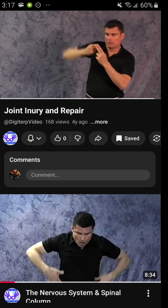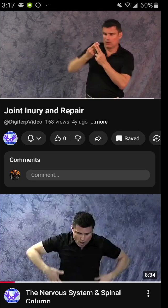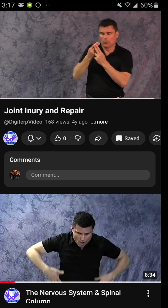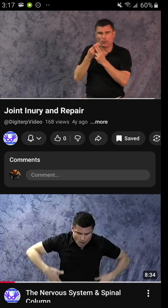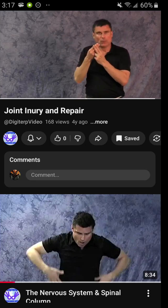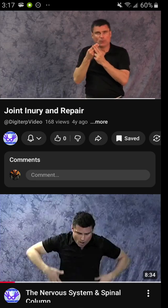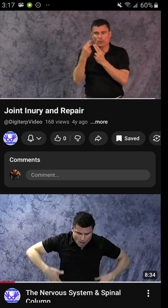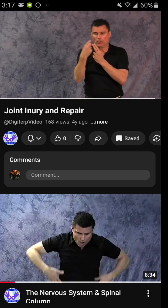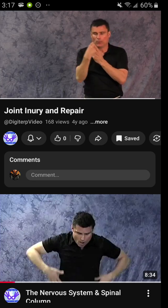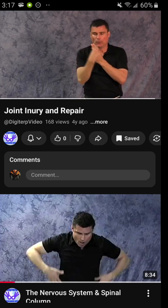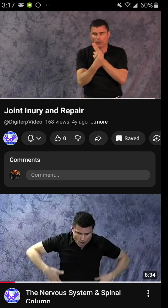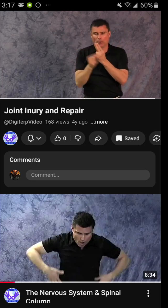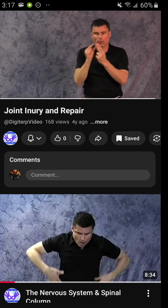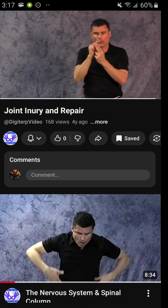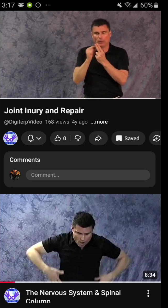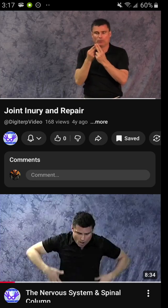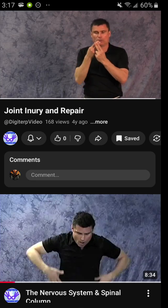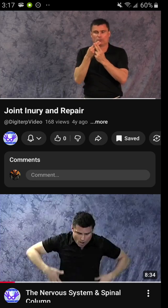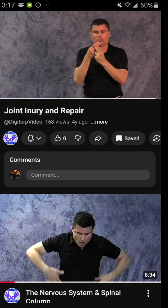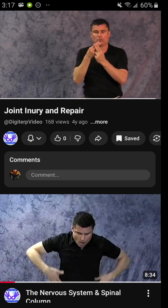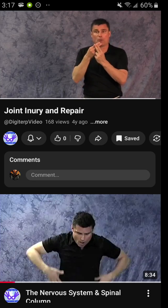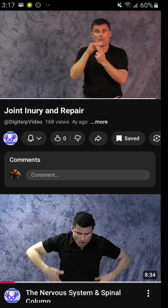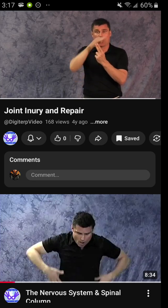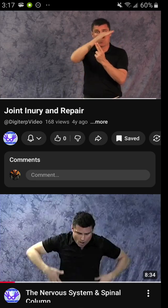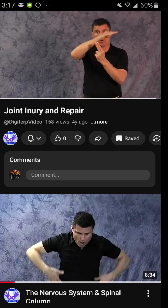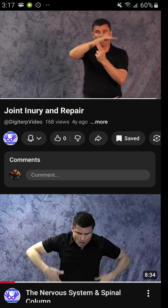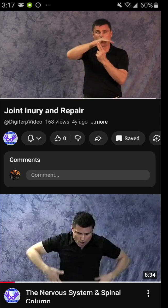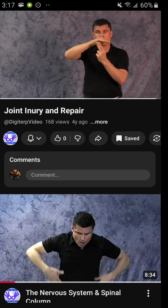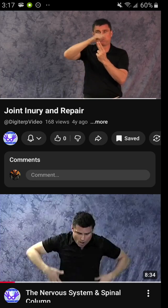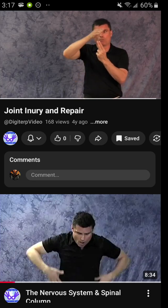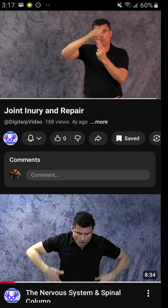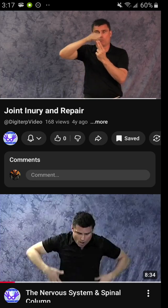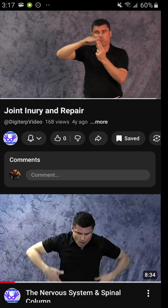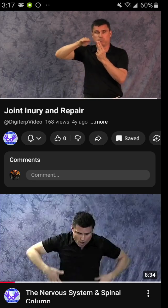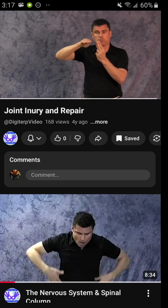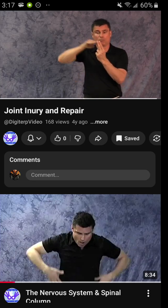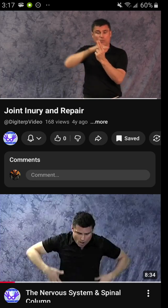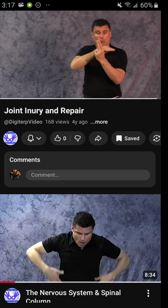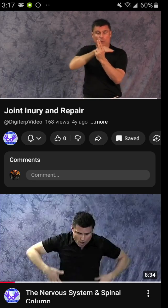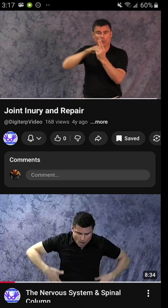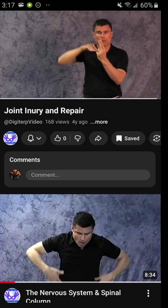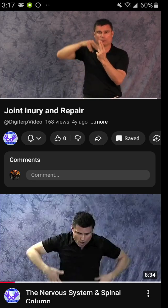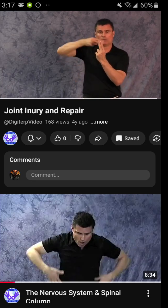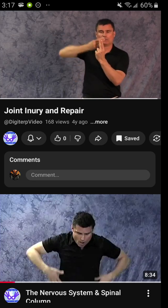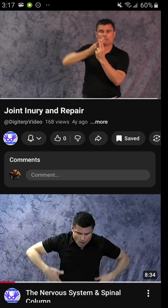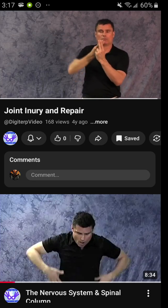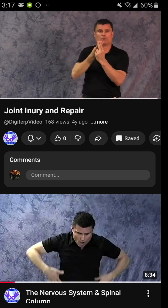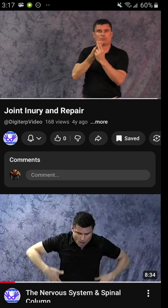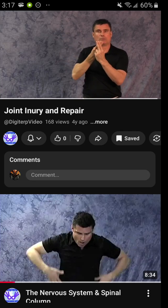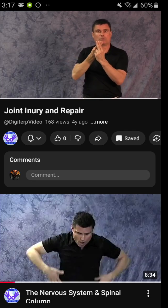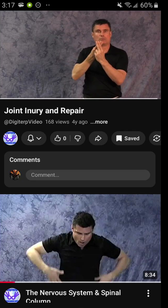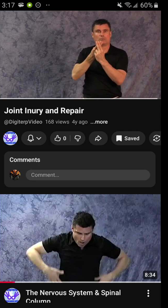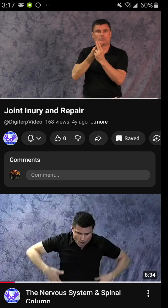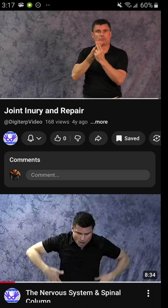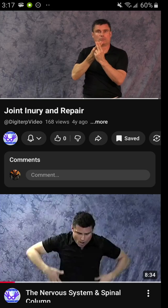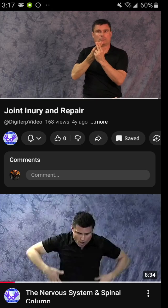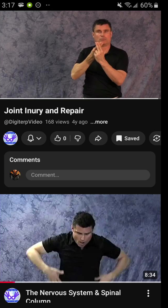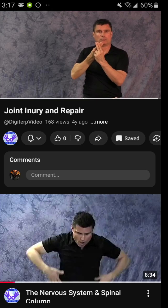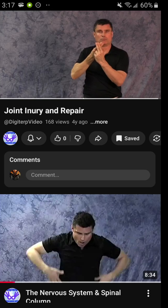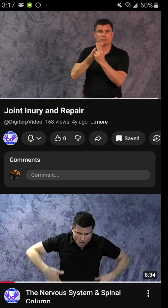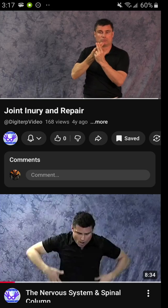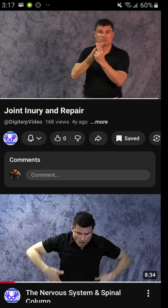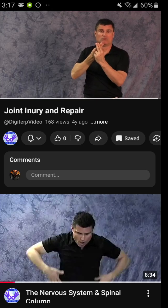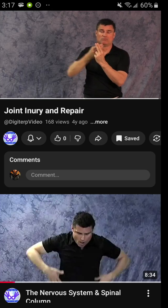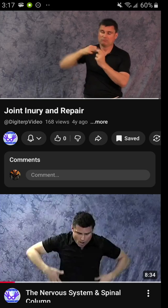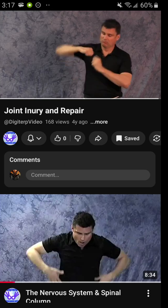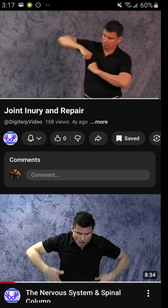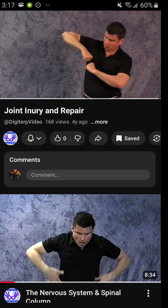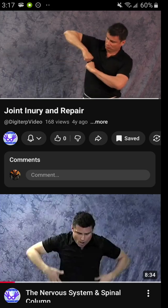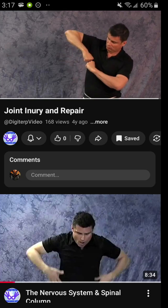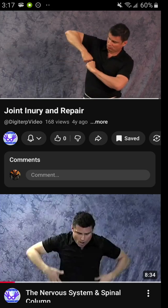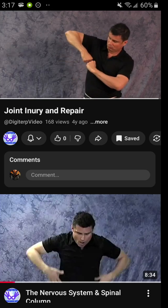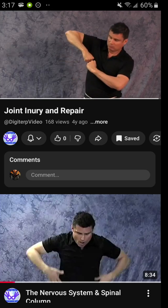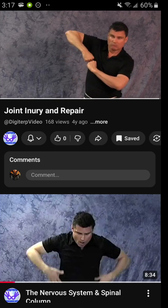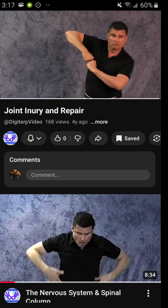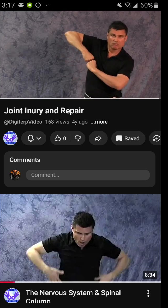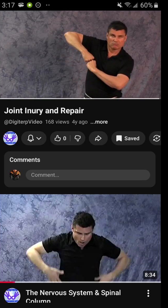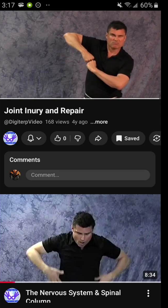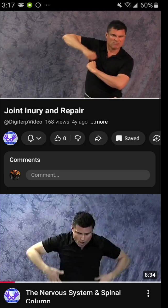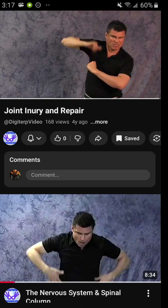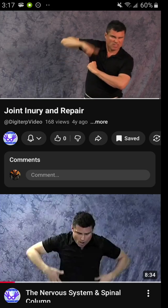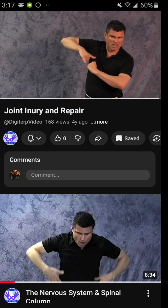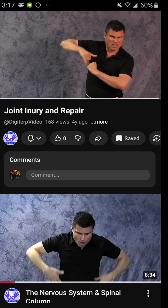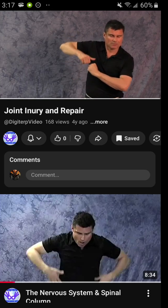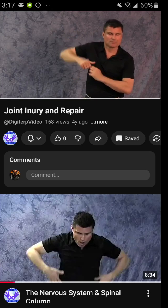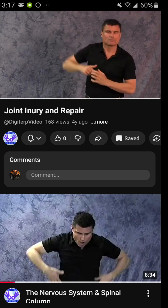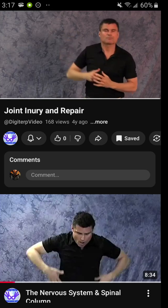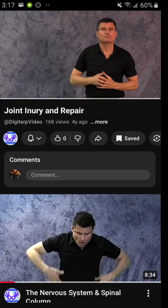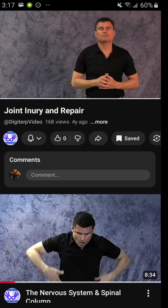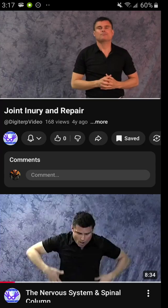creating a much stronger space holding down muscle